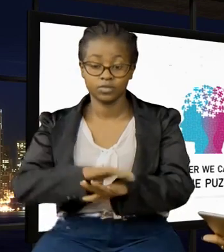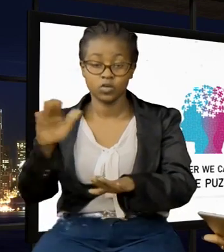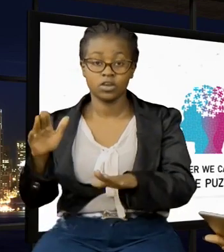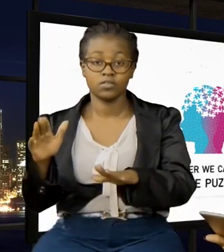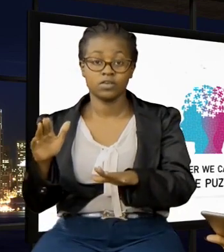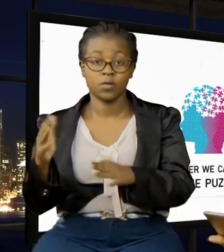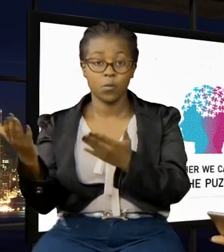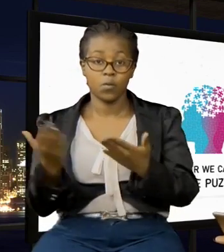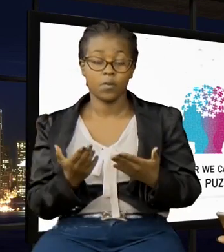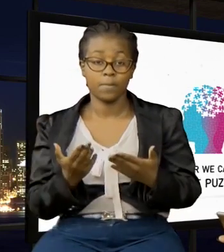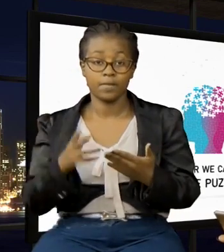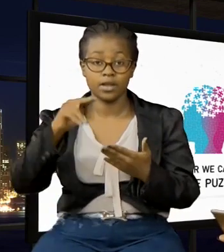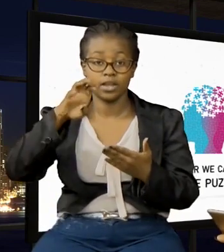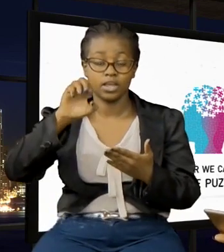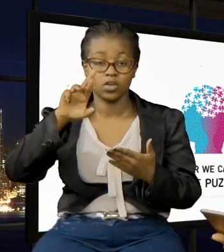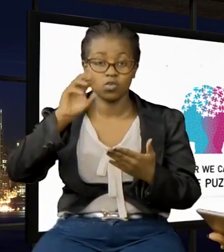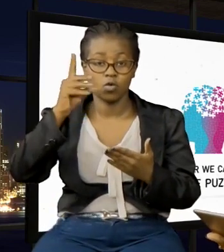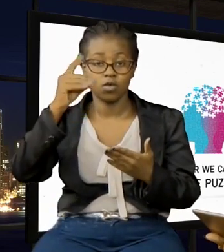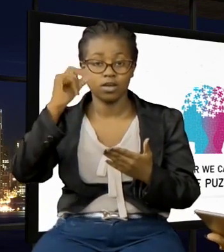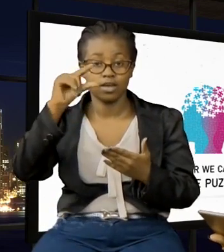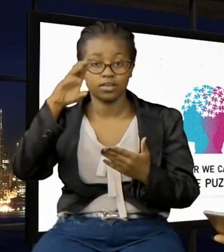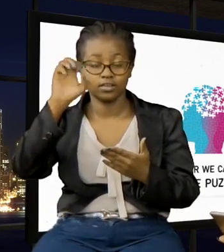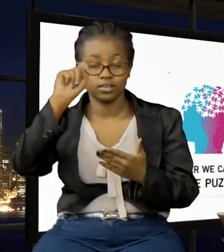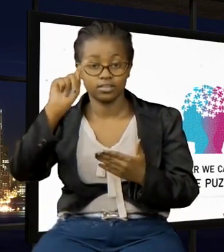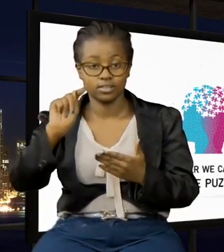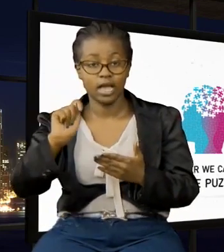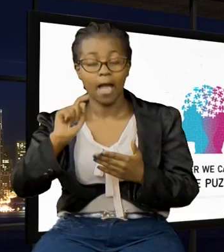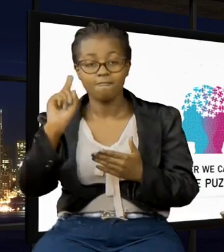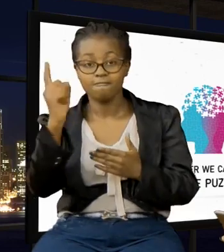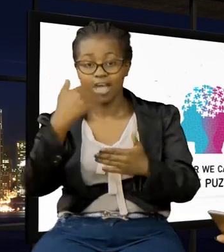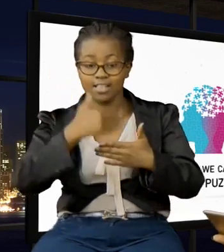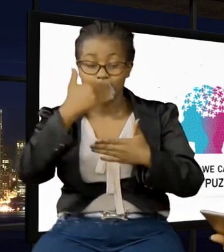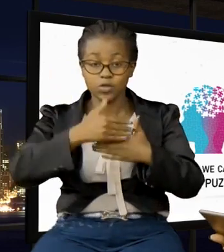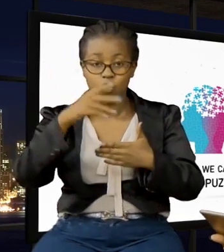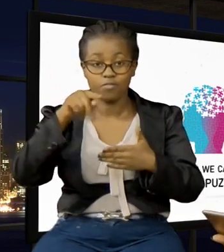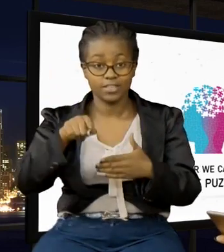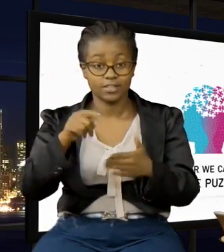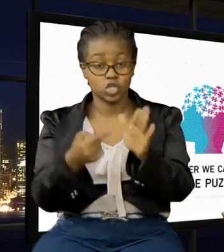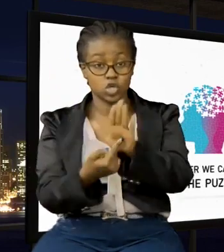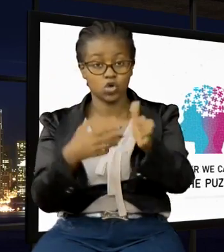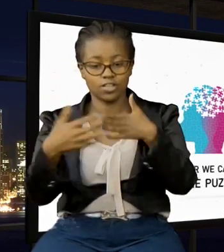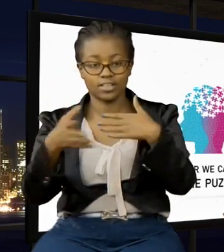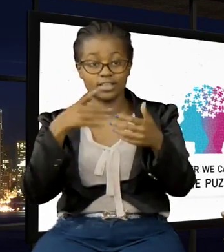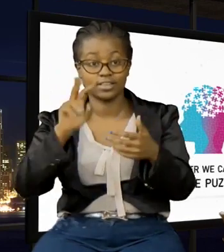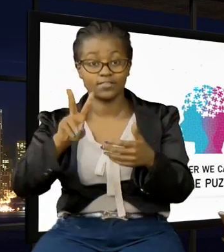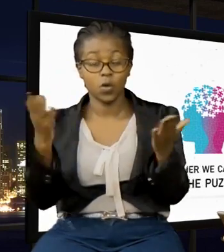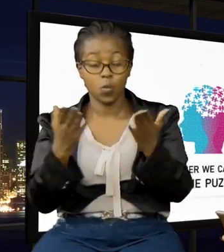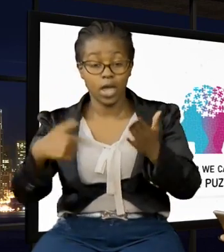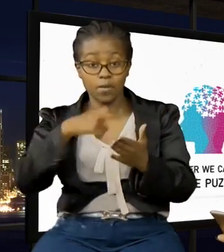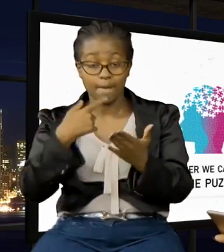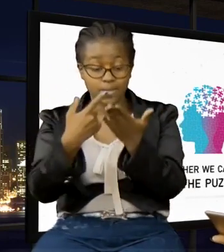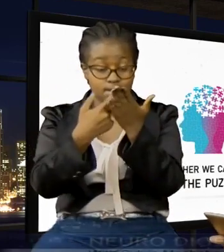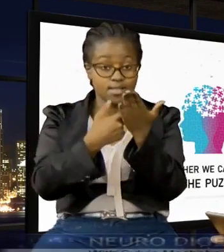Good evening and welcome to Neuro Digest, your very first episode of Neuro Digest on Science TV, where we shall